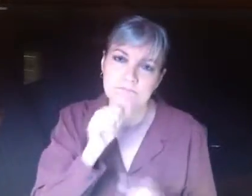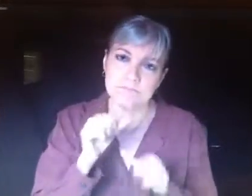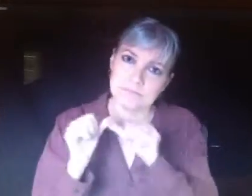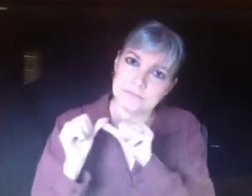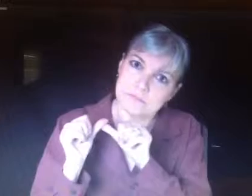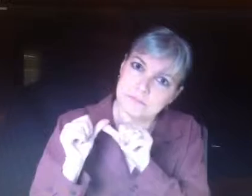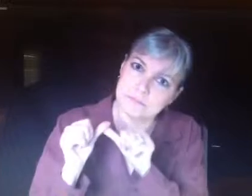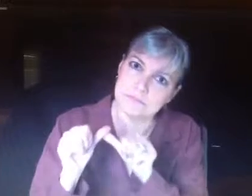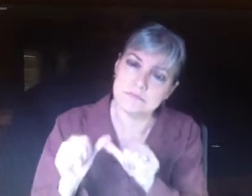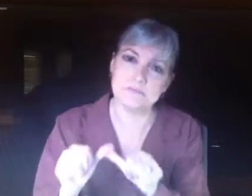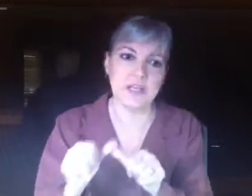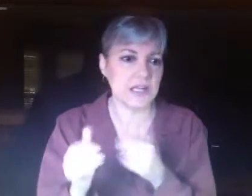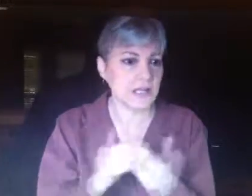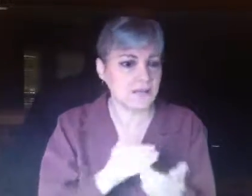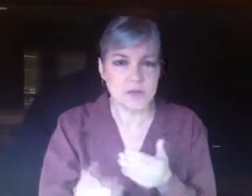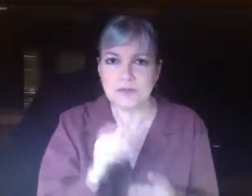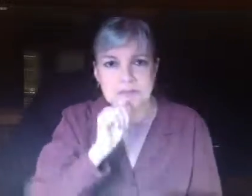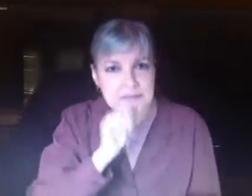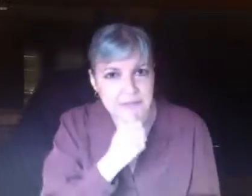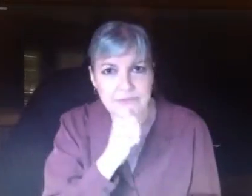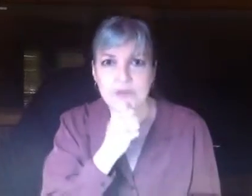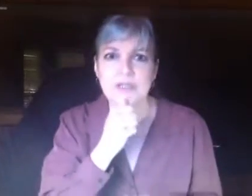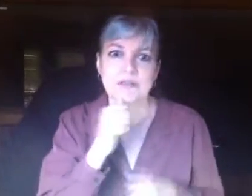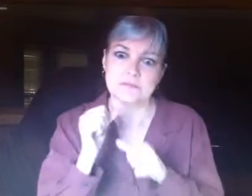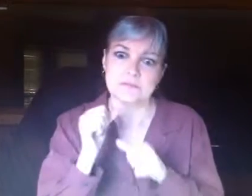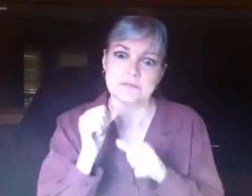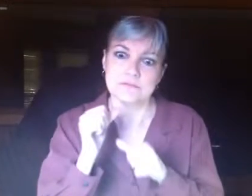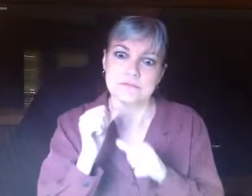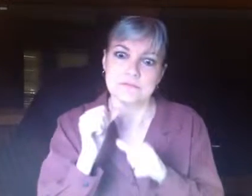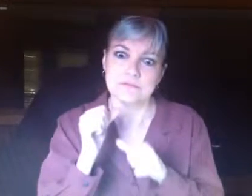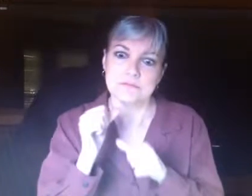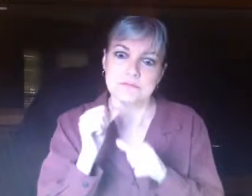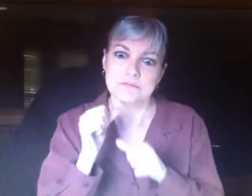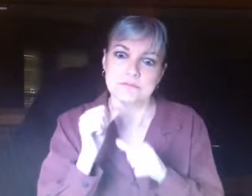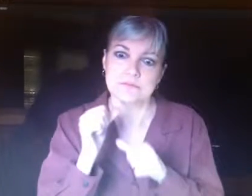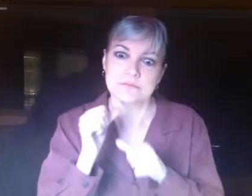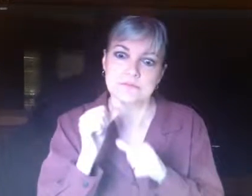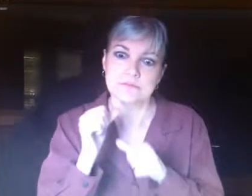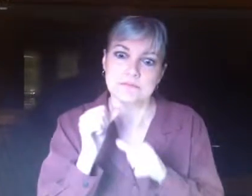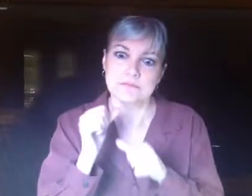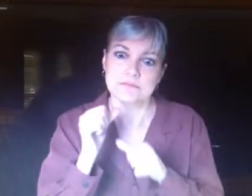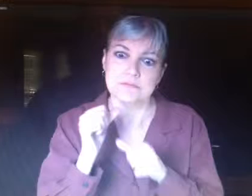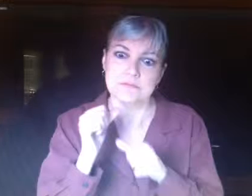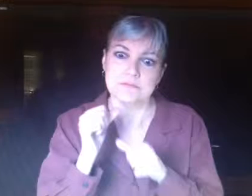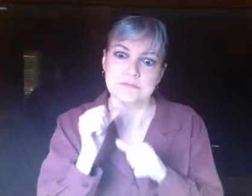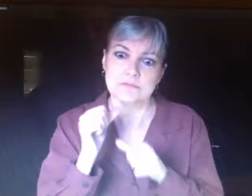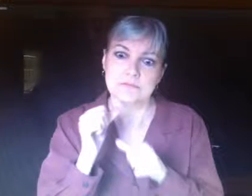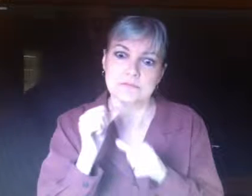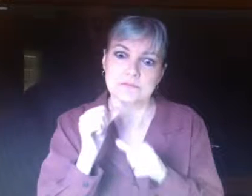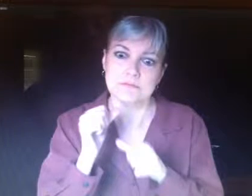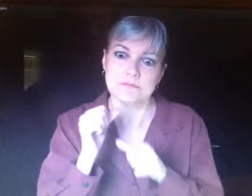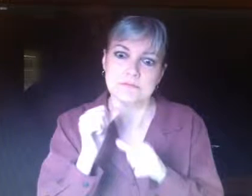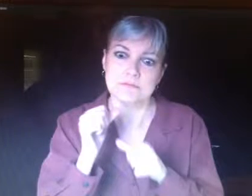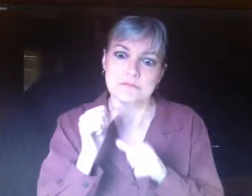And what I hear is, what usually tends to happen is your animal usually has this continuous